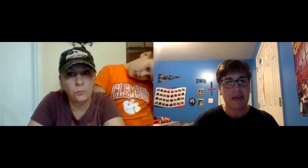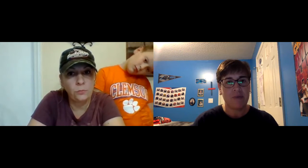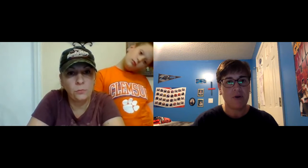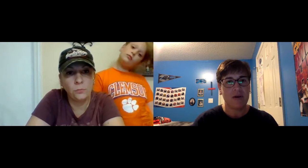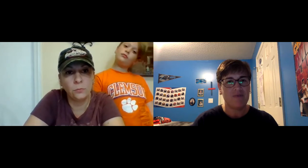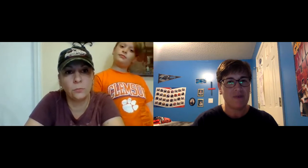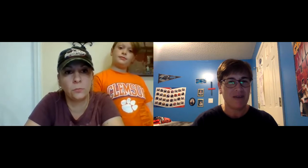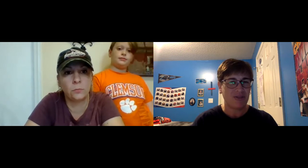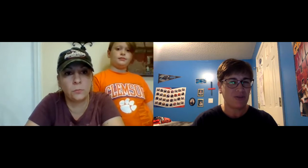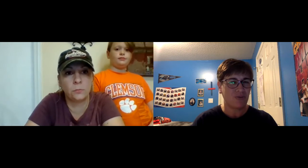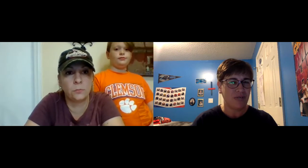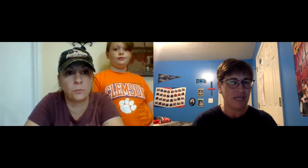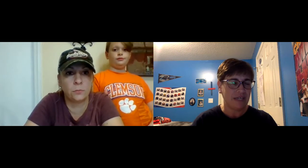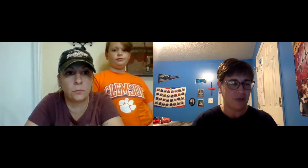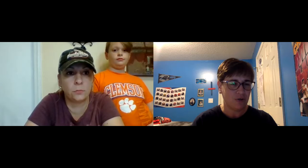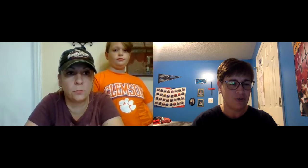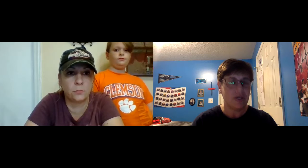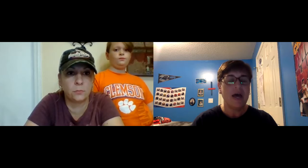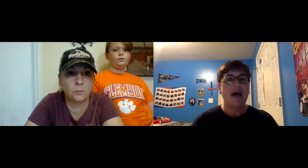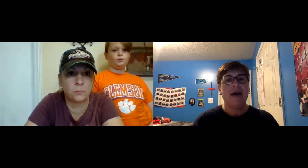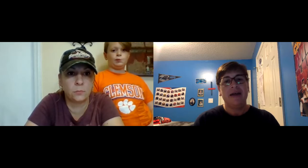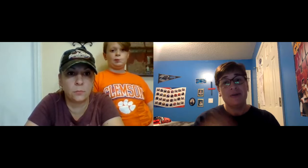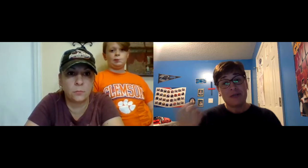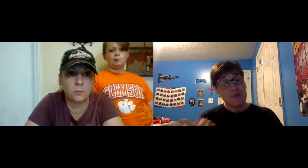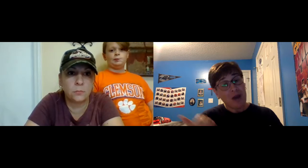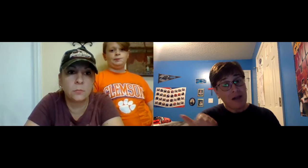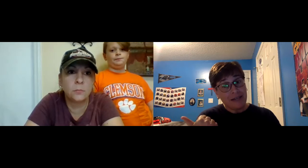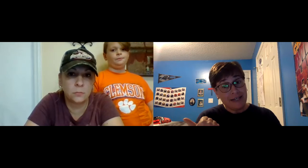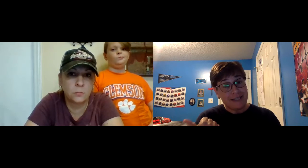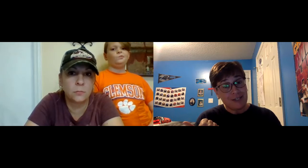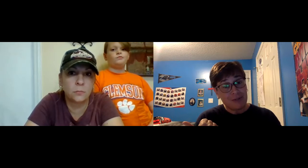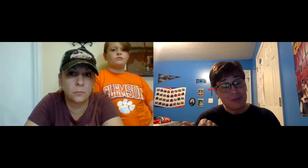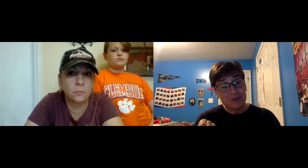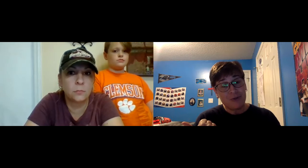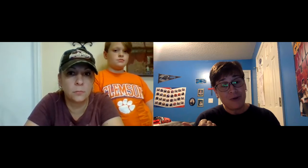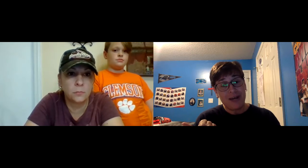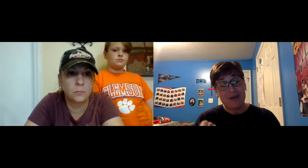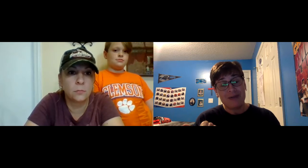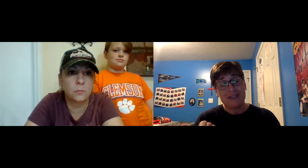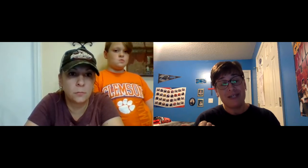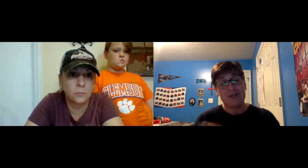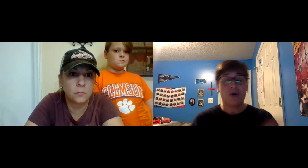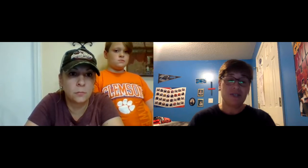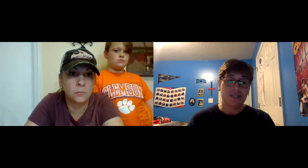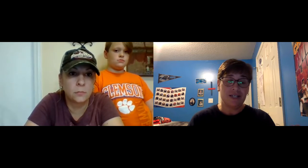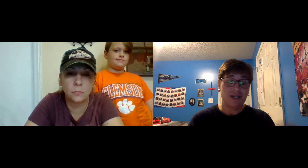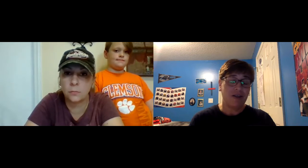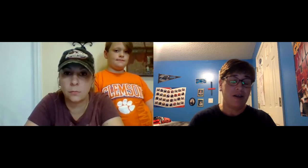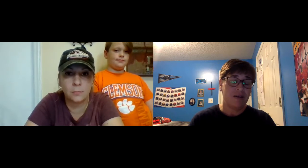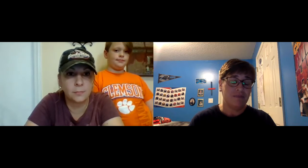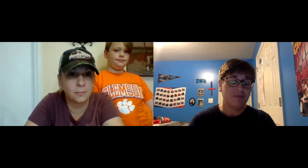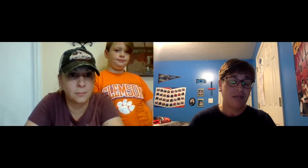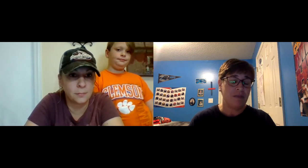in that program for about 3 years. And I was in Raleigh teaching middle school, and I was in Charleston